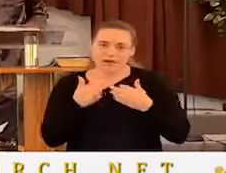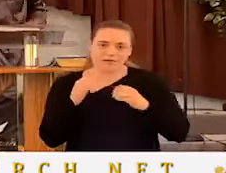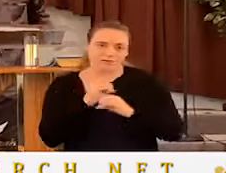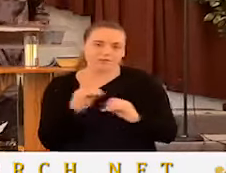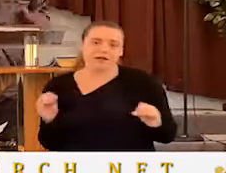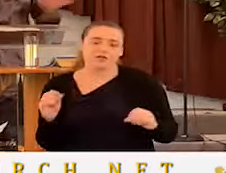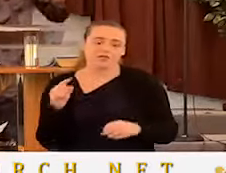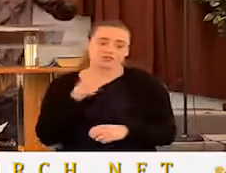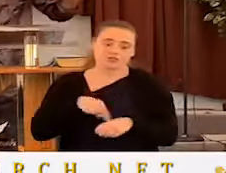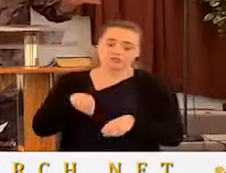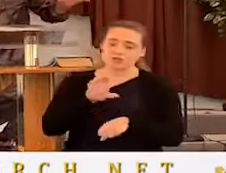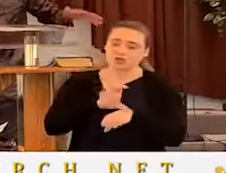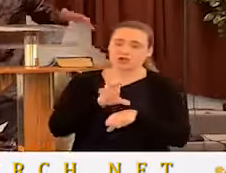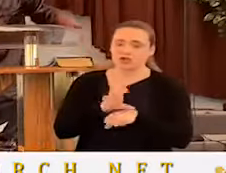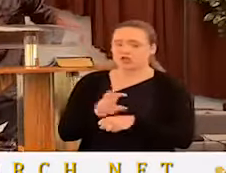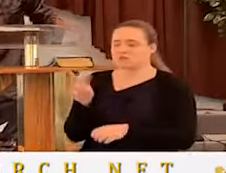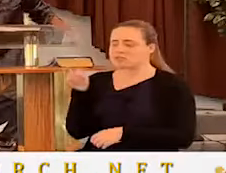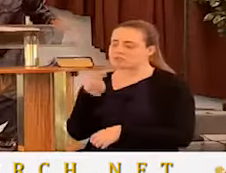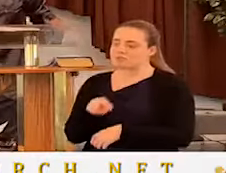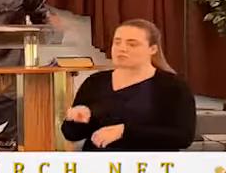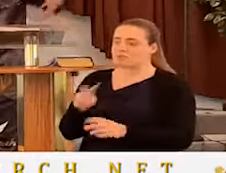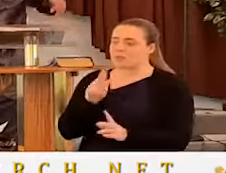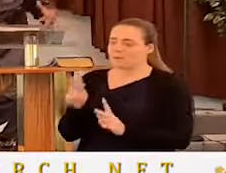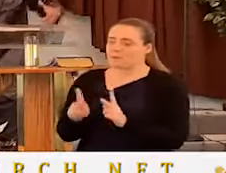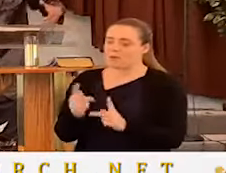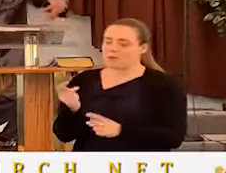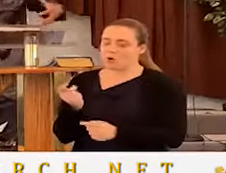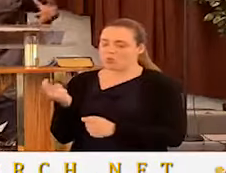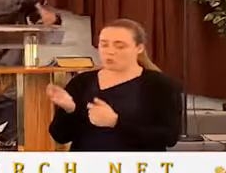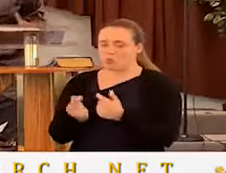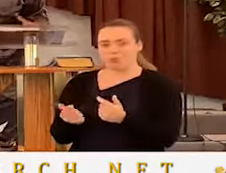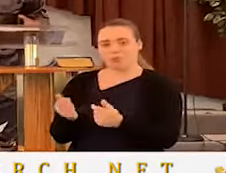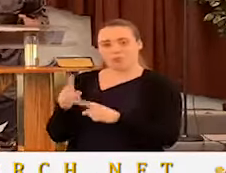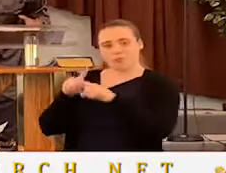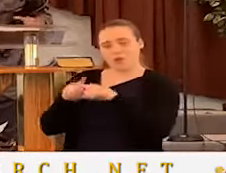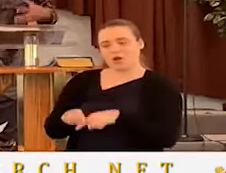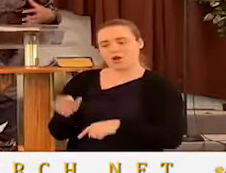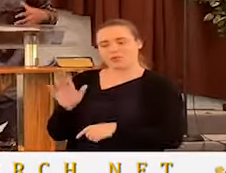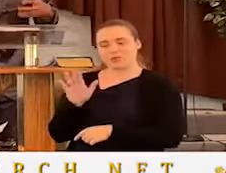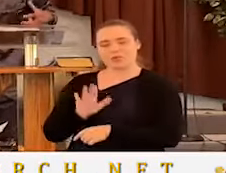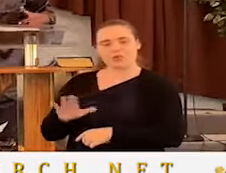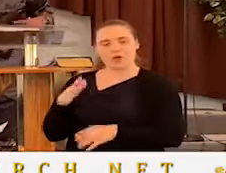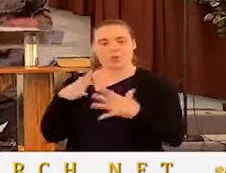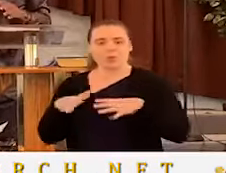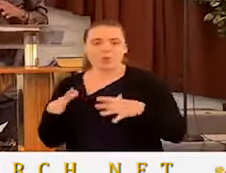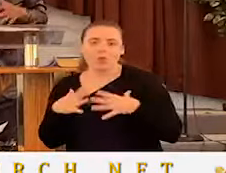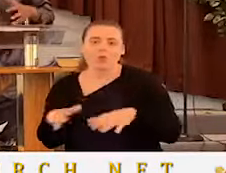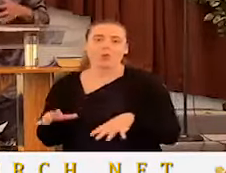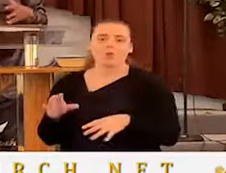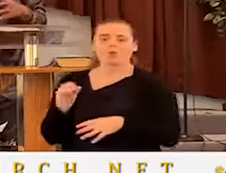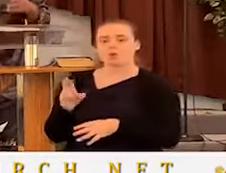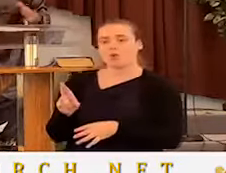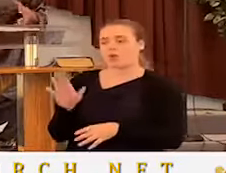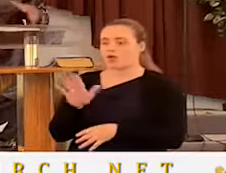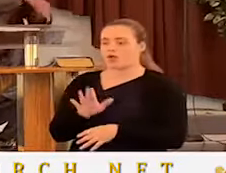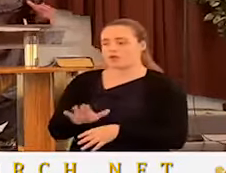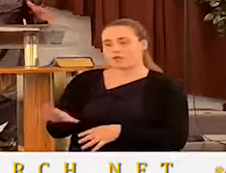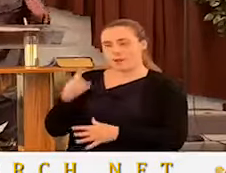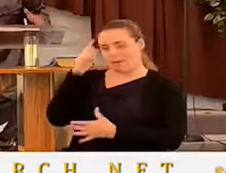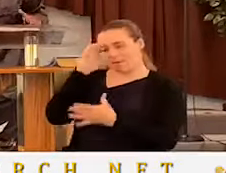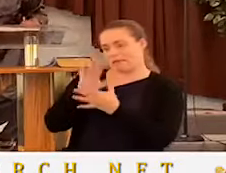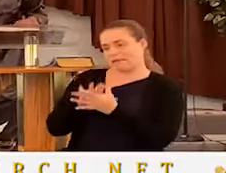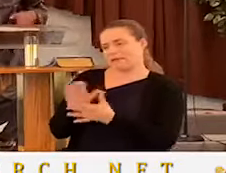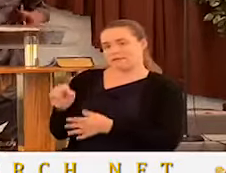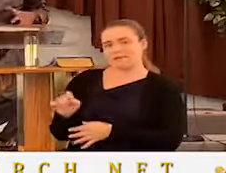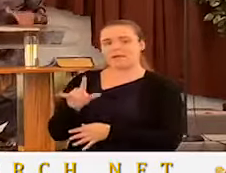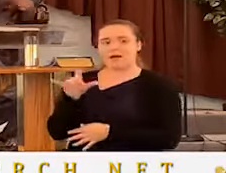they wear or even who they love, then they tie their salvation to their differences, no, and not traditional